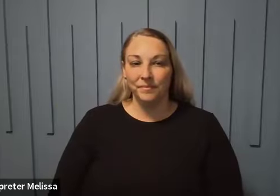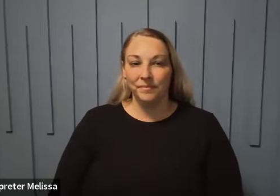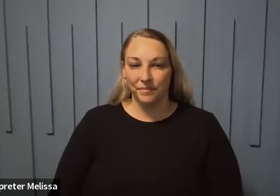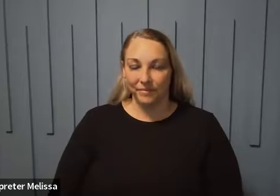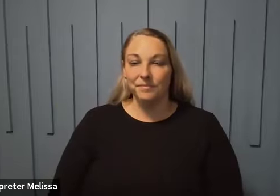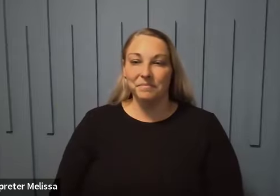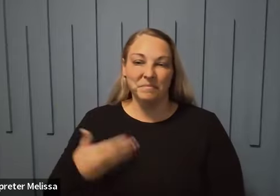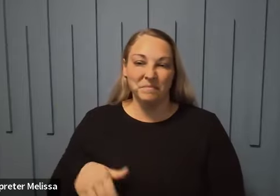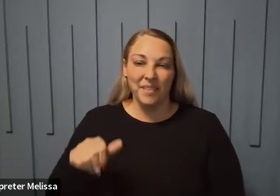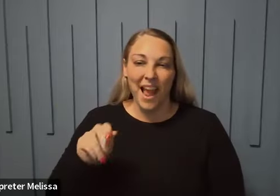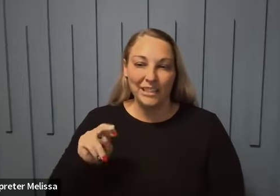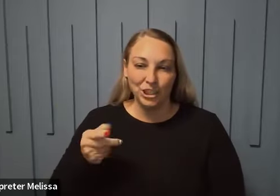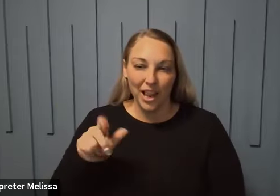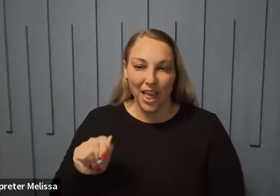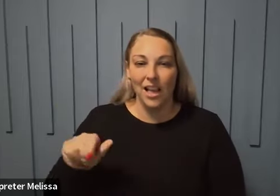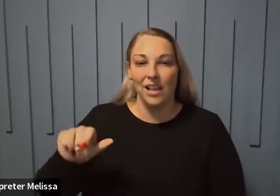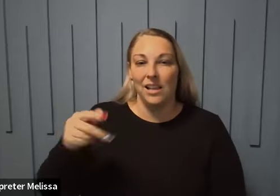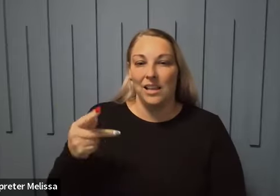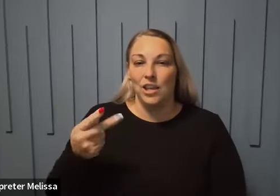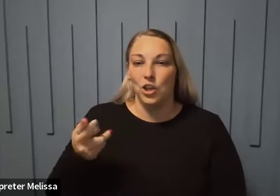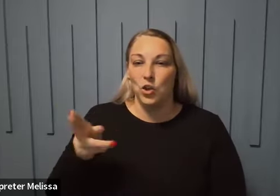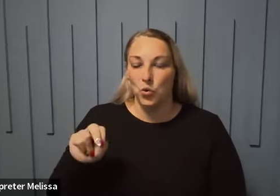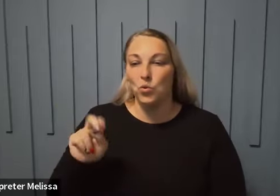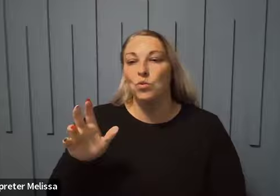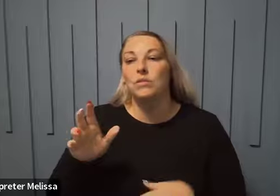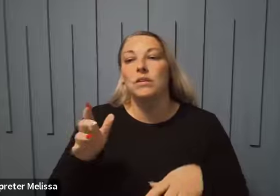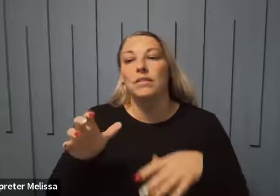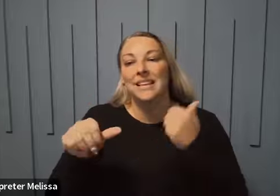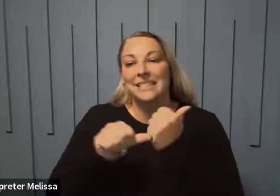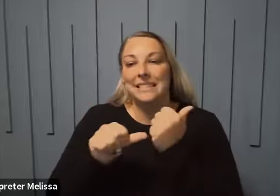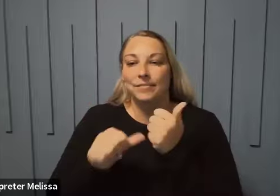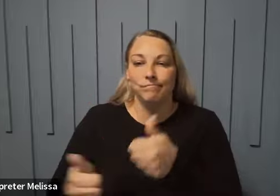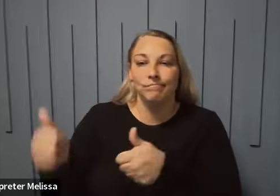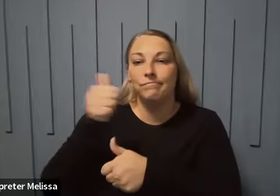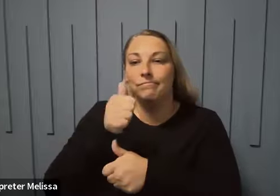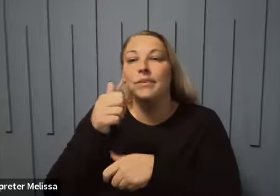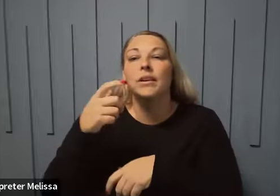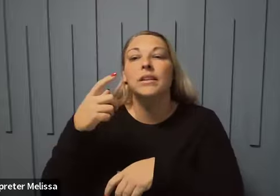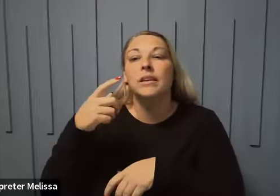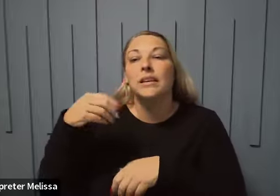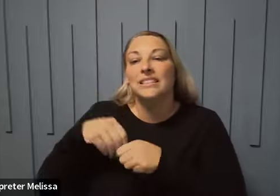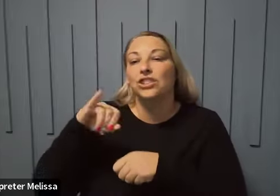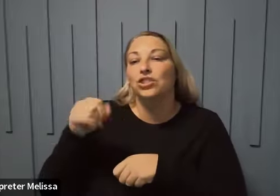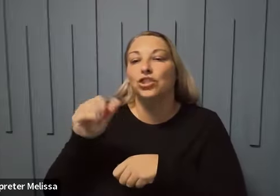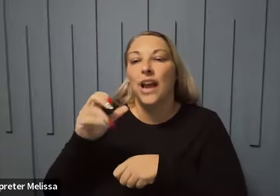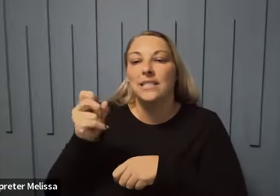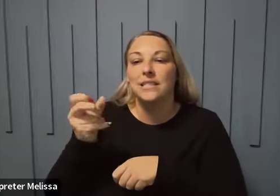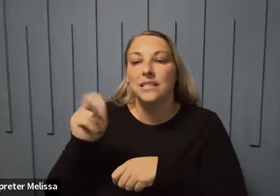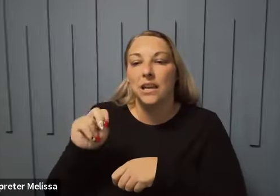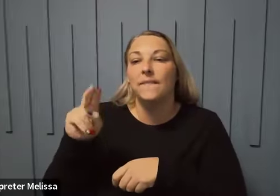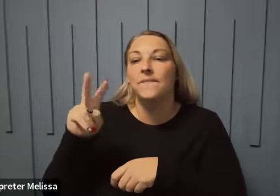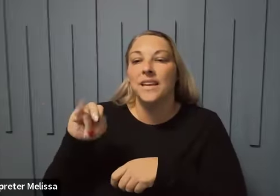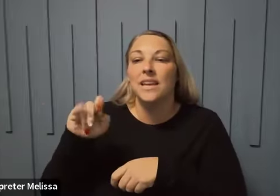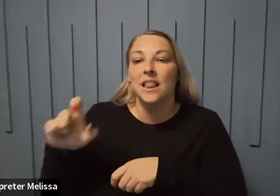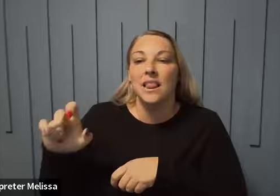Angela Kuhn. I am the Assistant Superintendent at the Illinois School for the Deaf in Jacksonville, Illinois. My